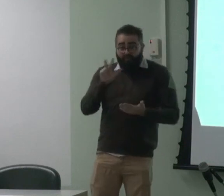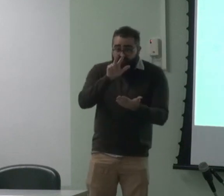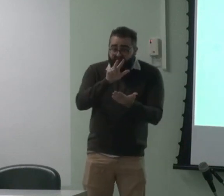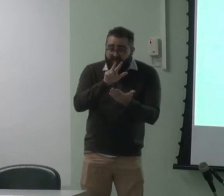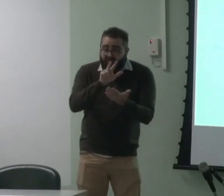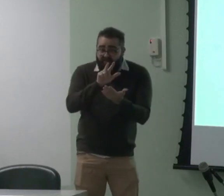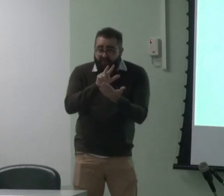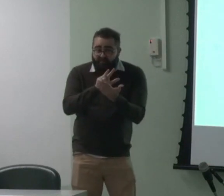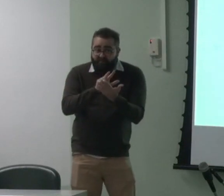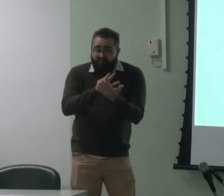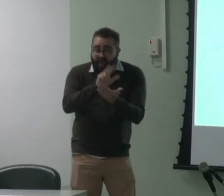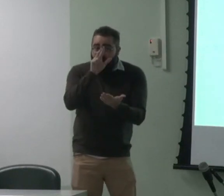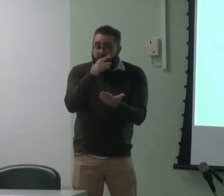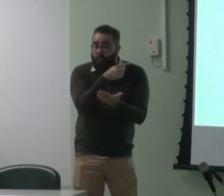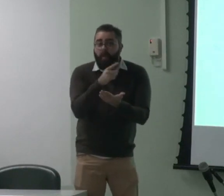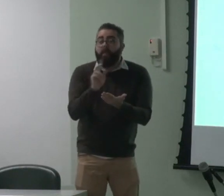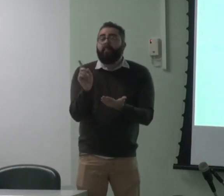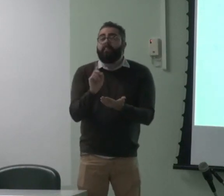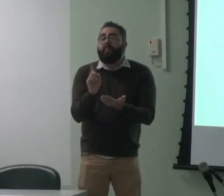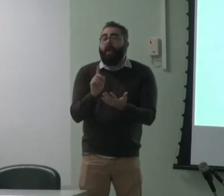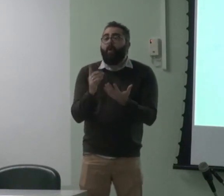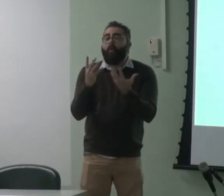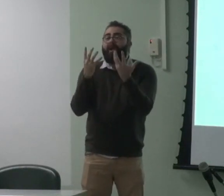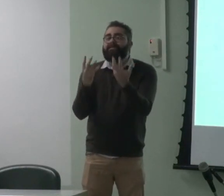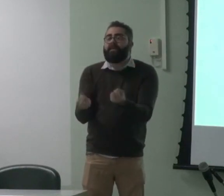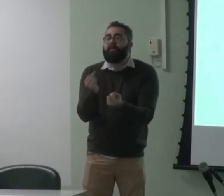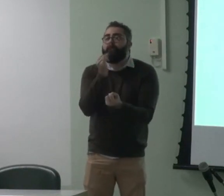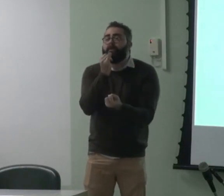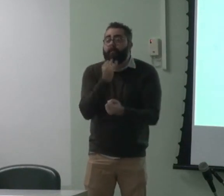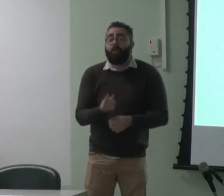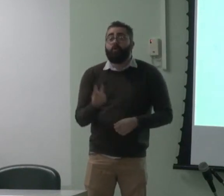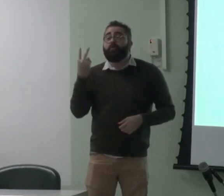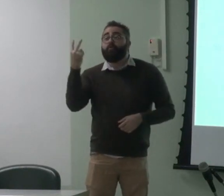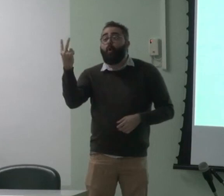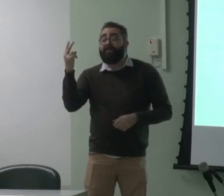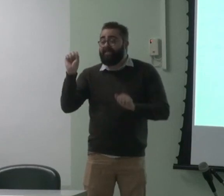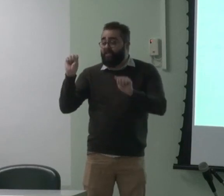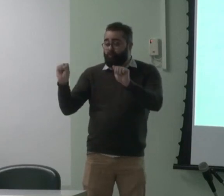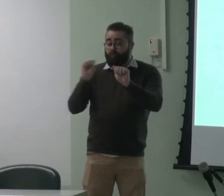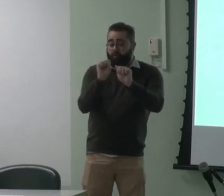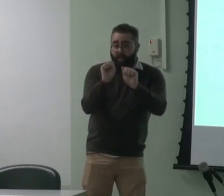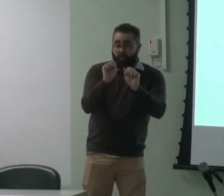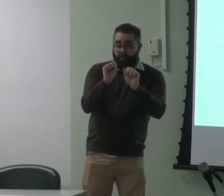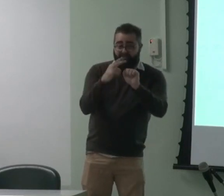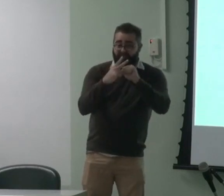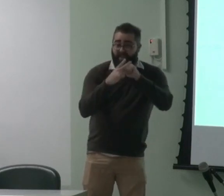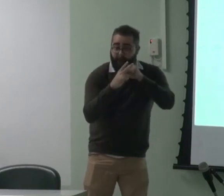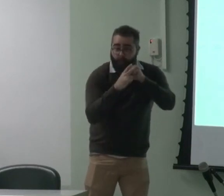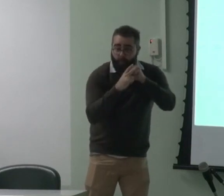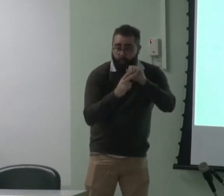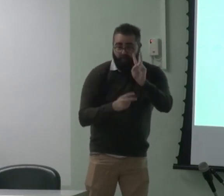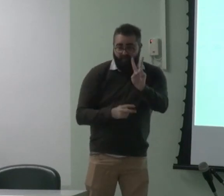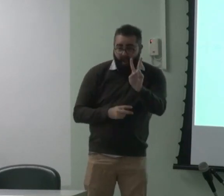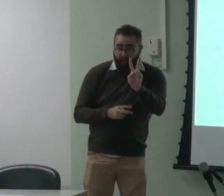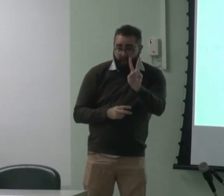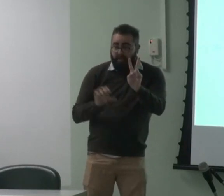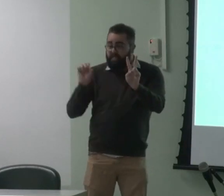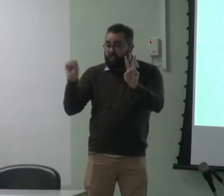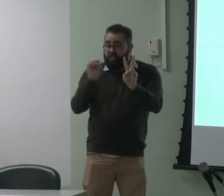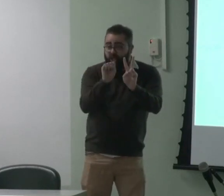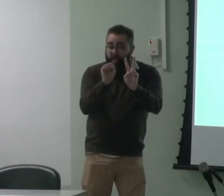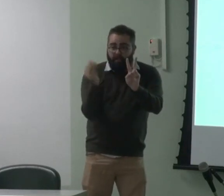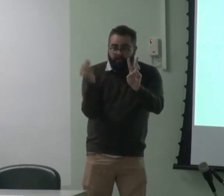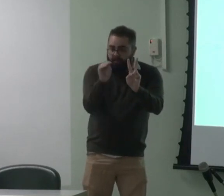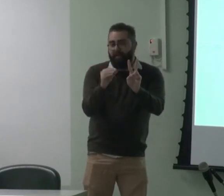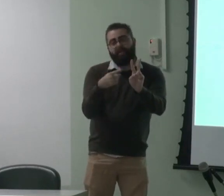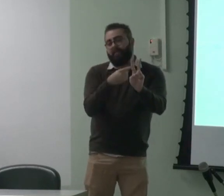does not accept two subjects governed by a single verb.